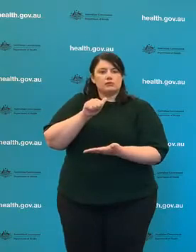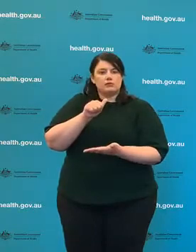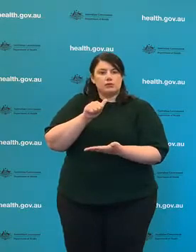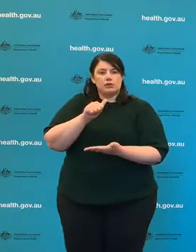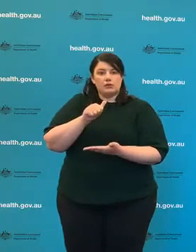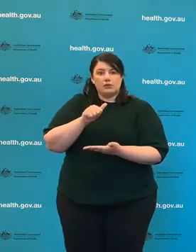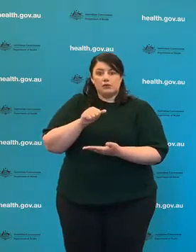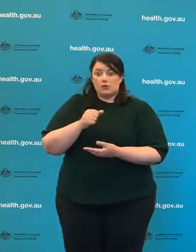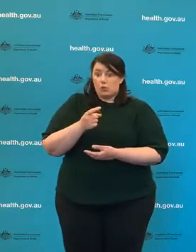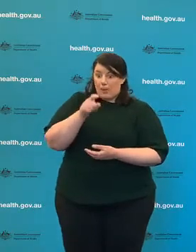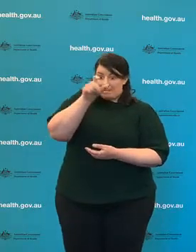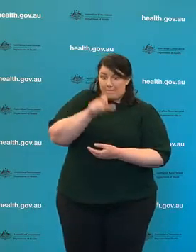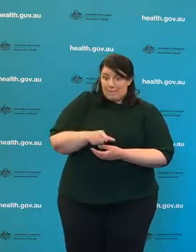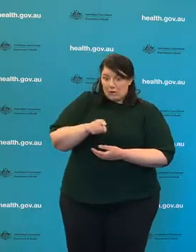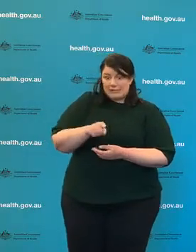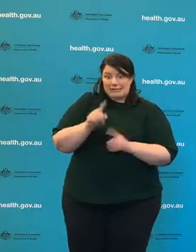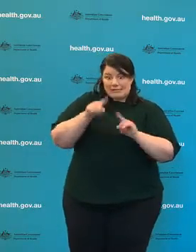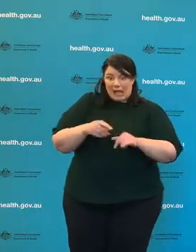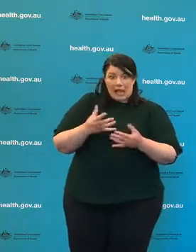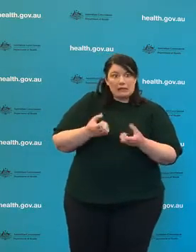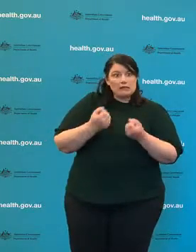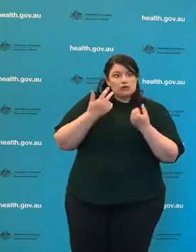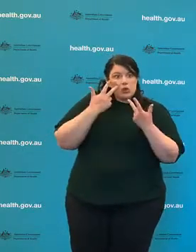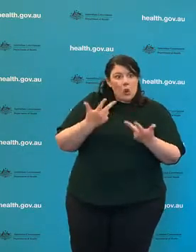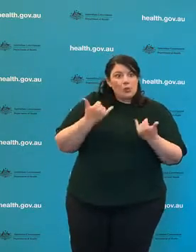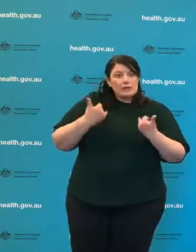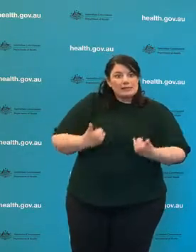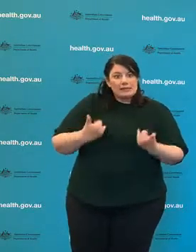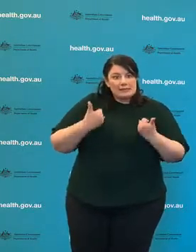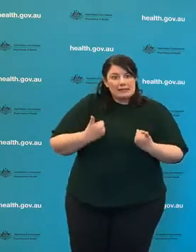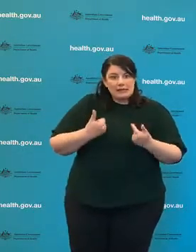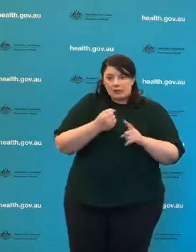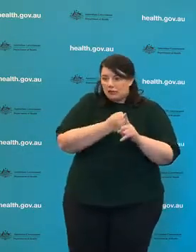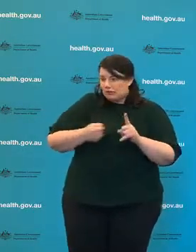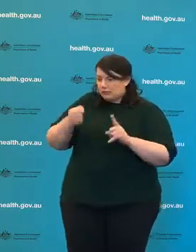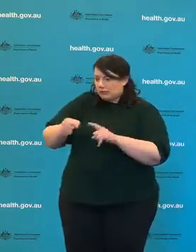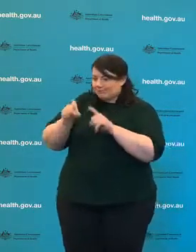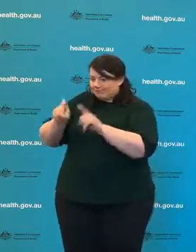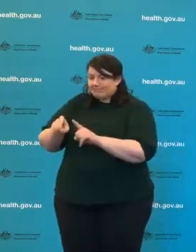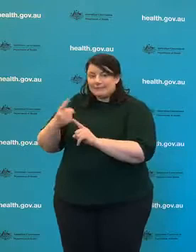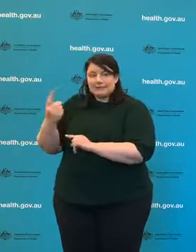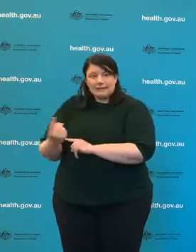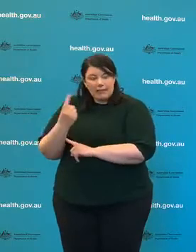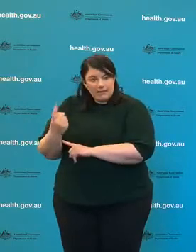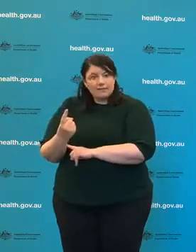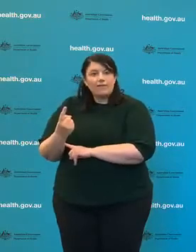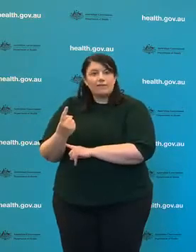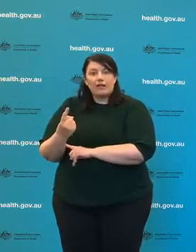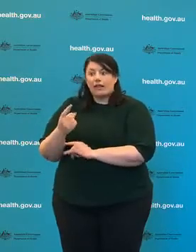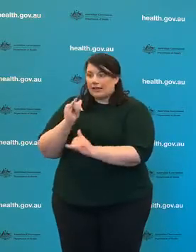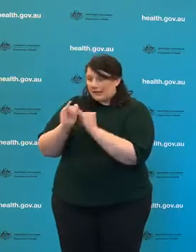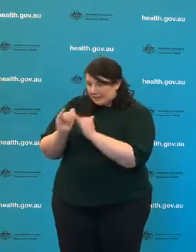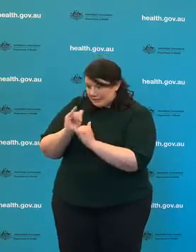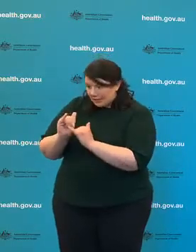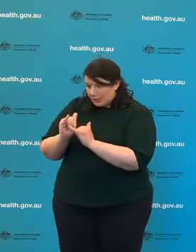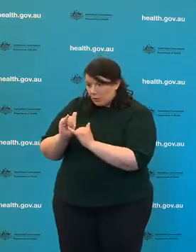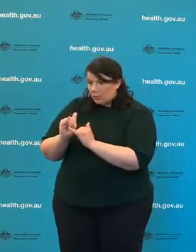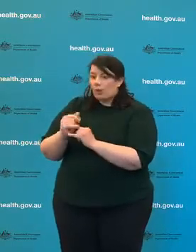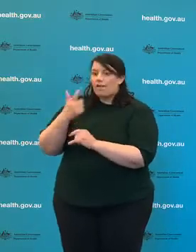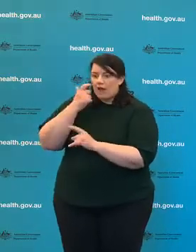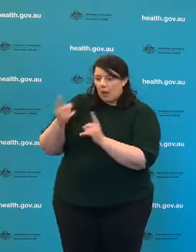between when someone is first symptomatic and when they are put into isolation and the contact tracing interview is complete is as short as